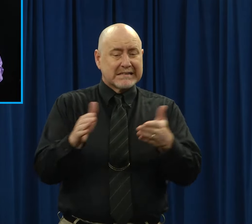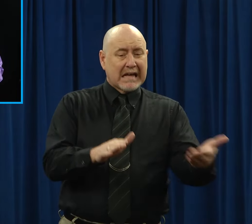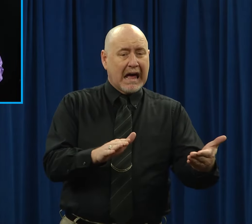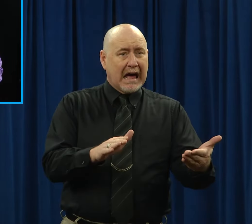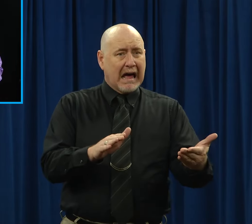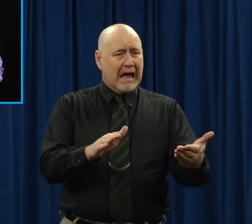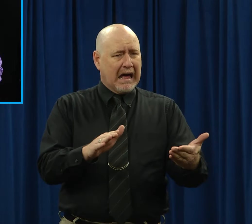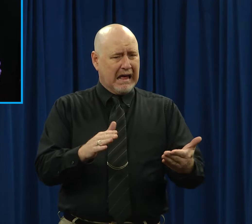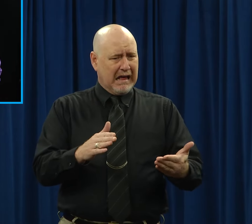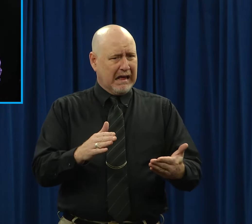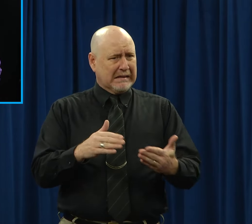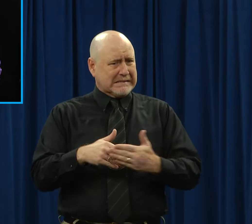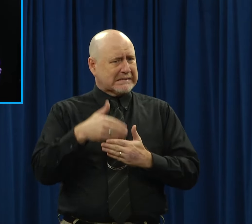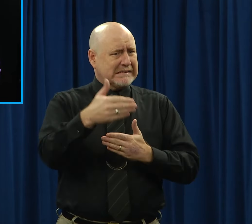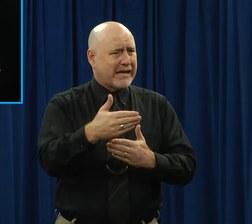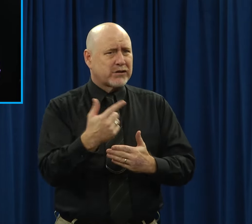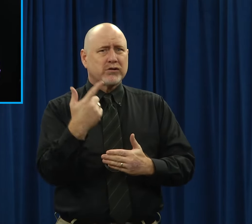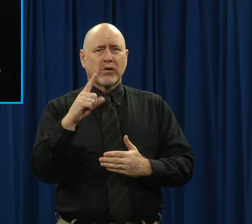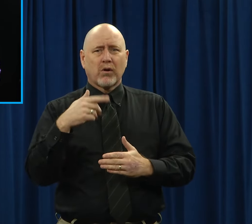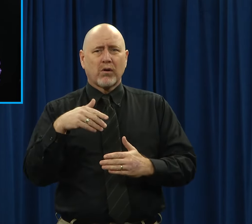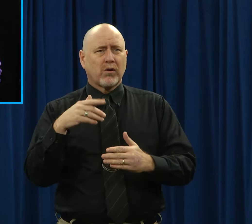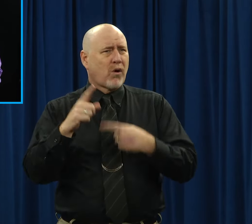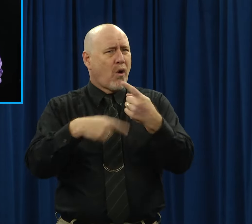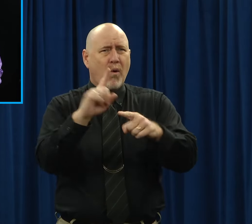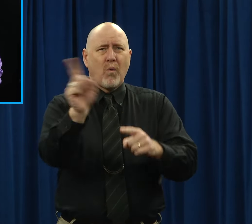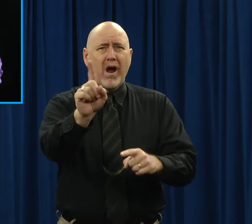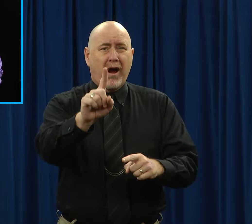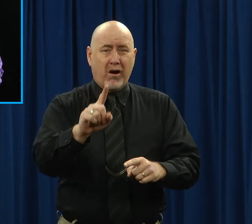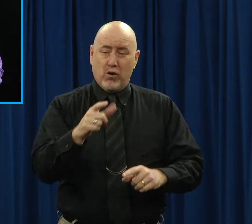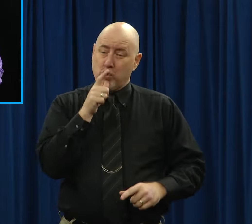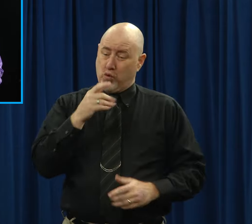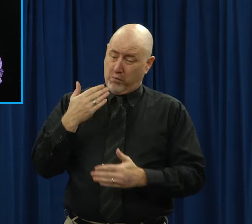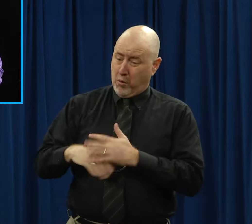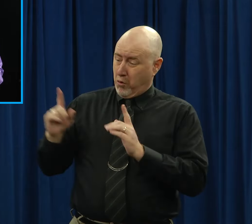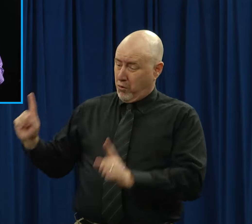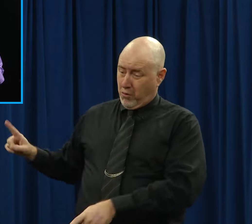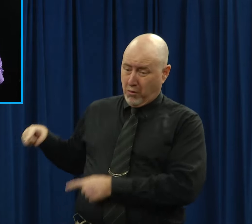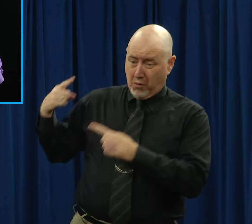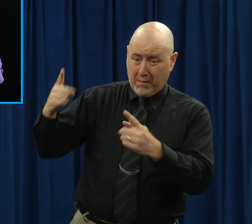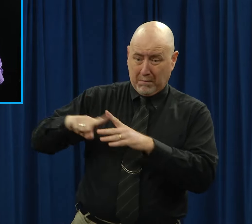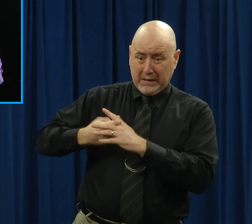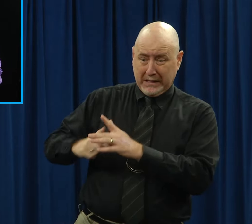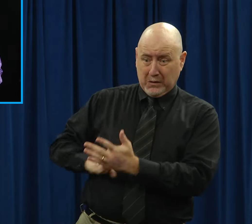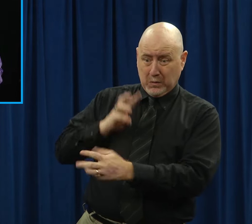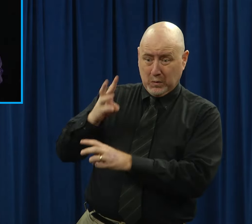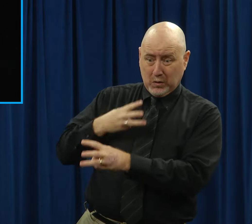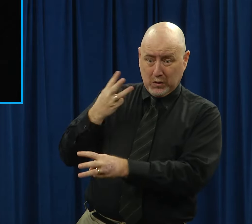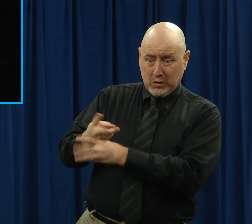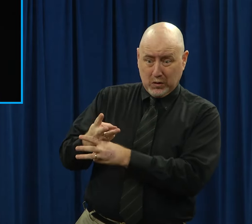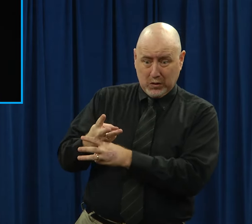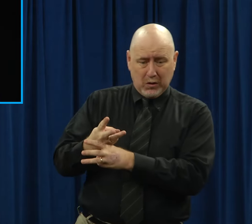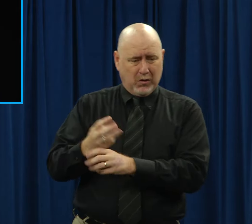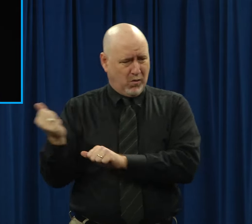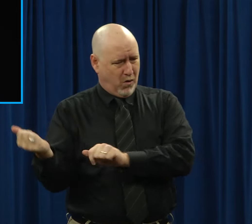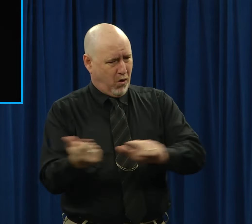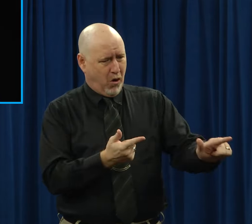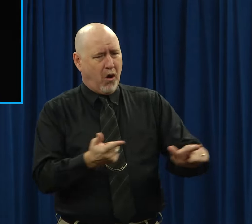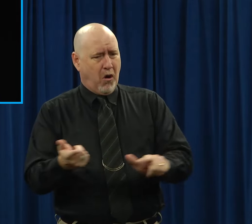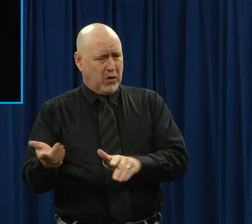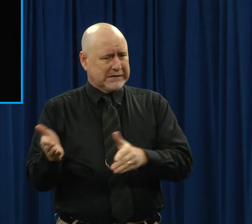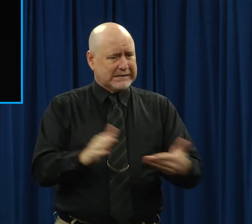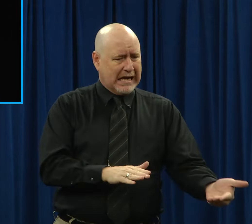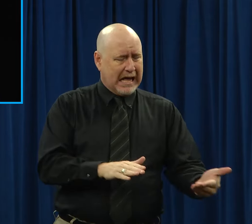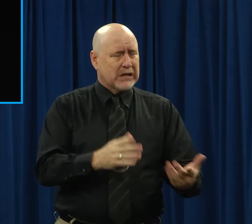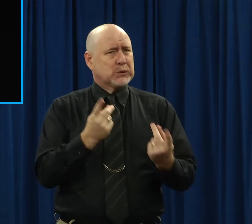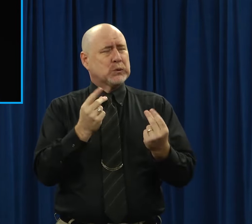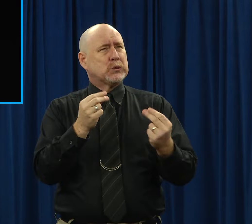Where do we go when we die? I suppose this is a question that every man who has ever lived has thought about, because death is something that